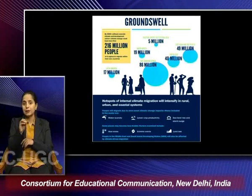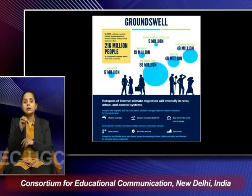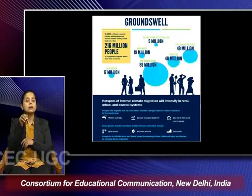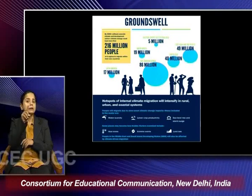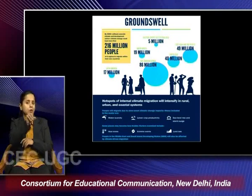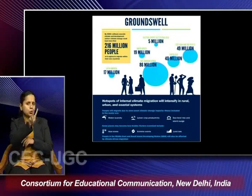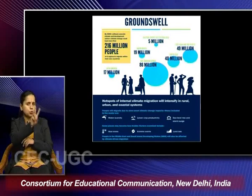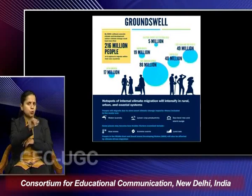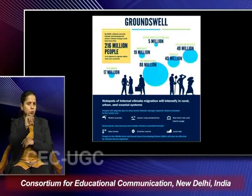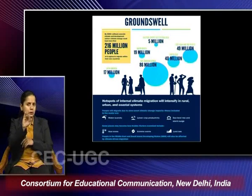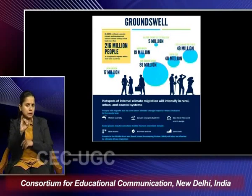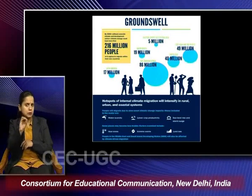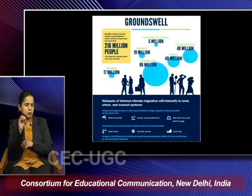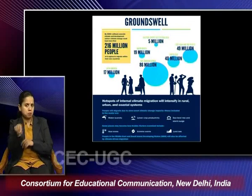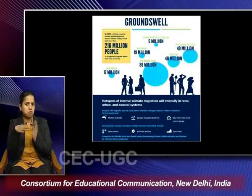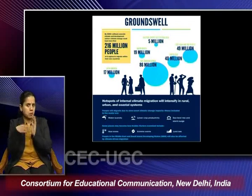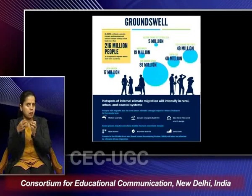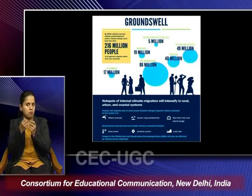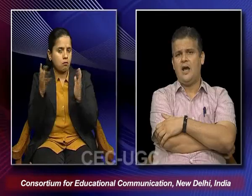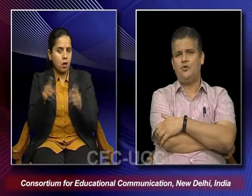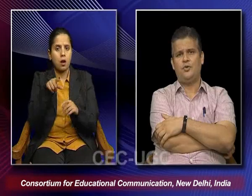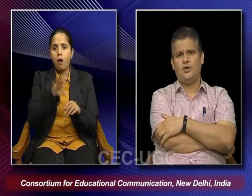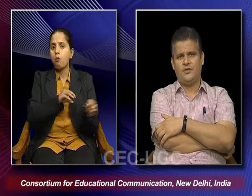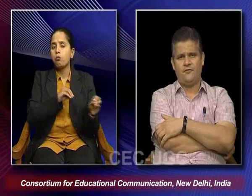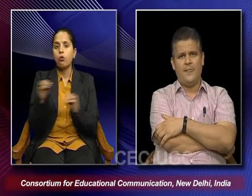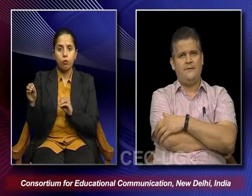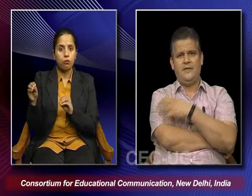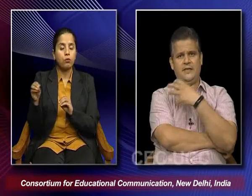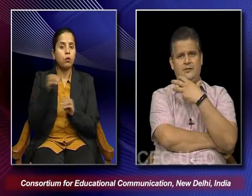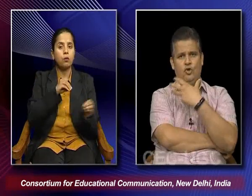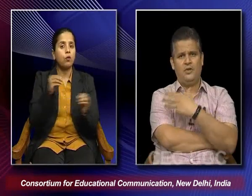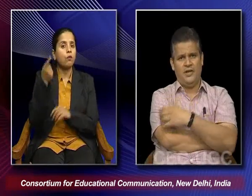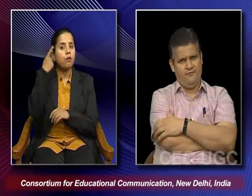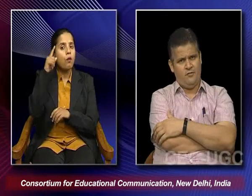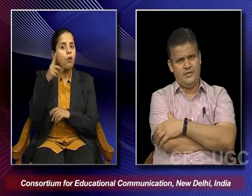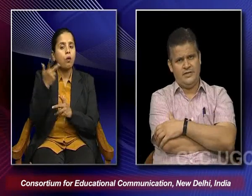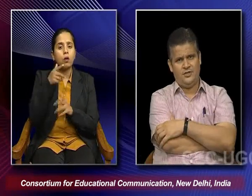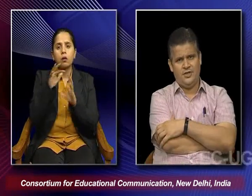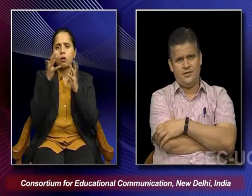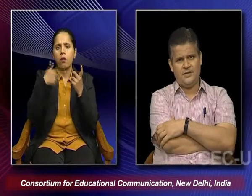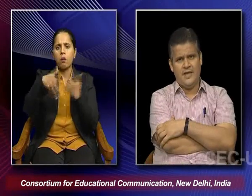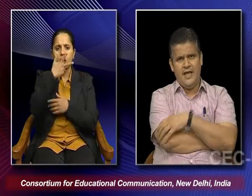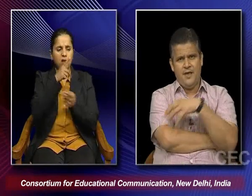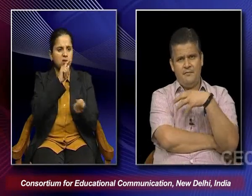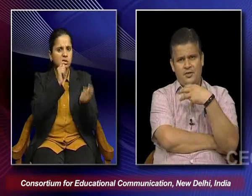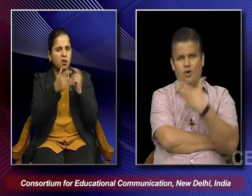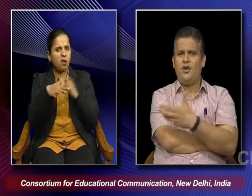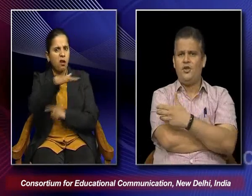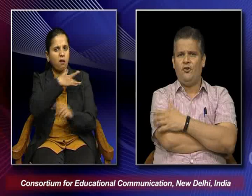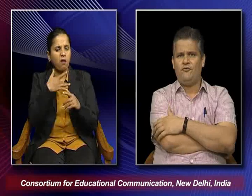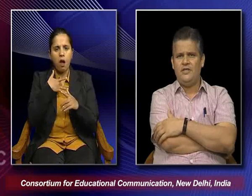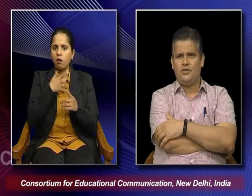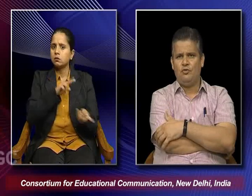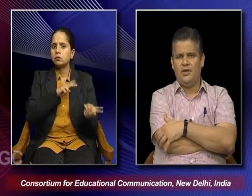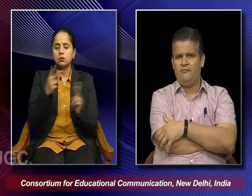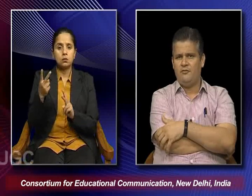people who have actually been moving out because of these global environmental changes. And majority